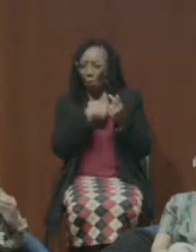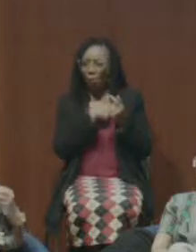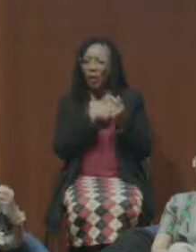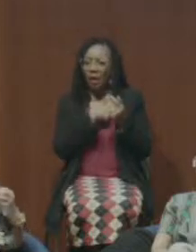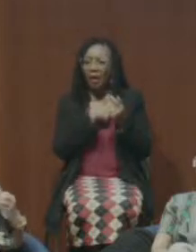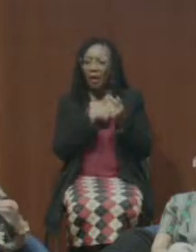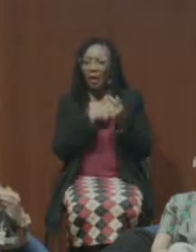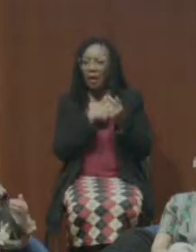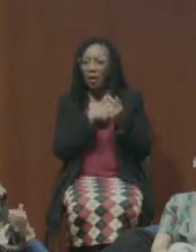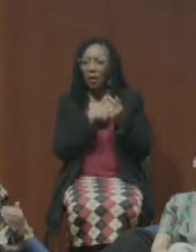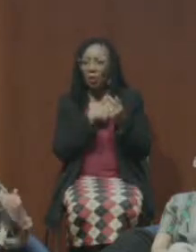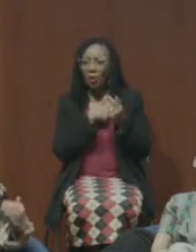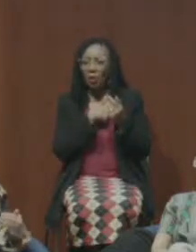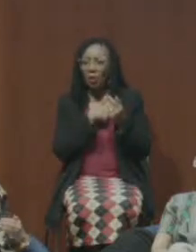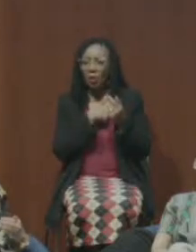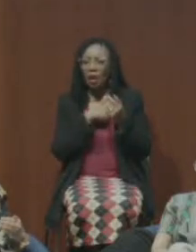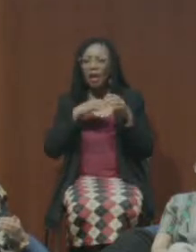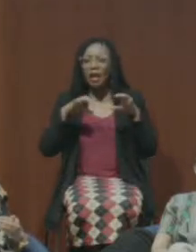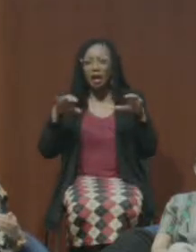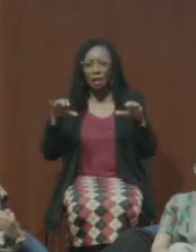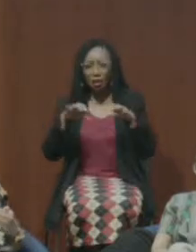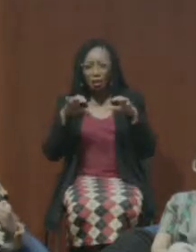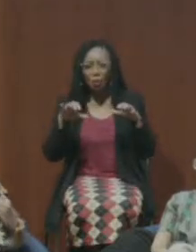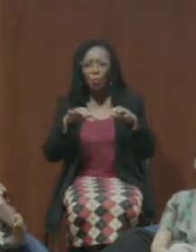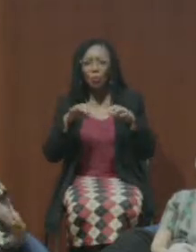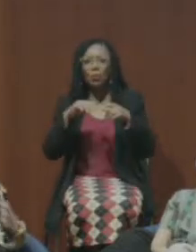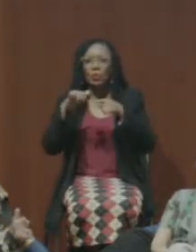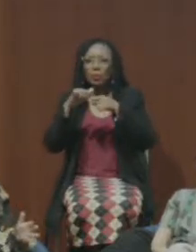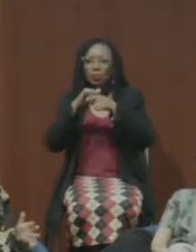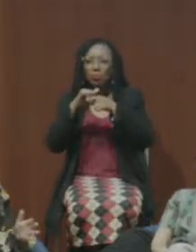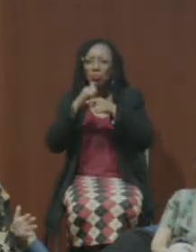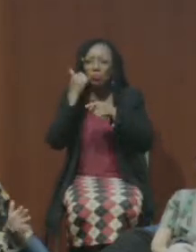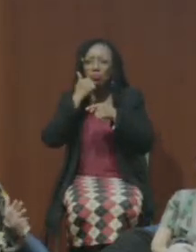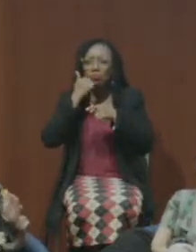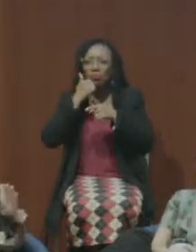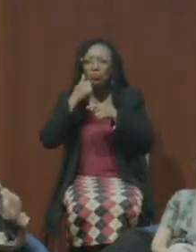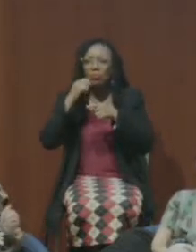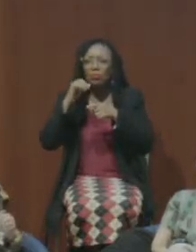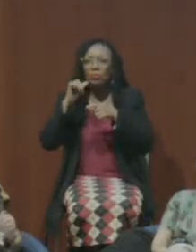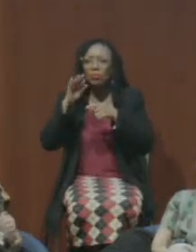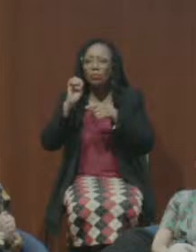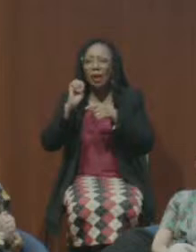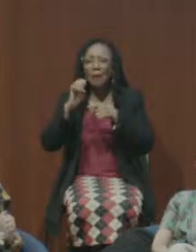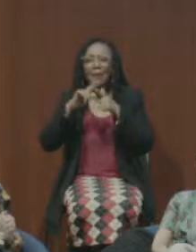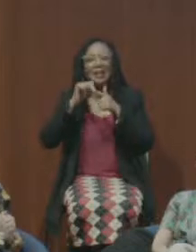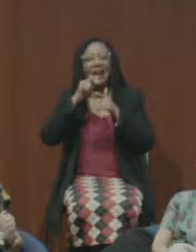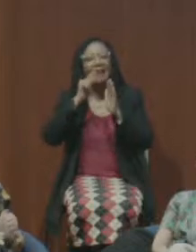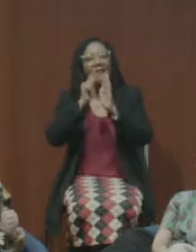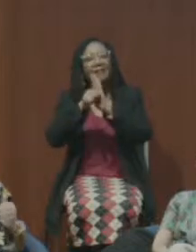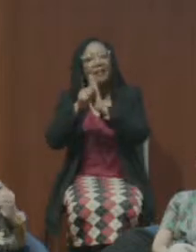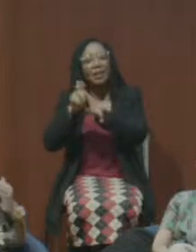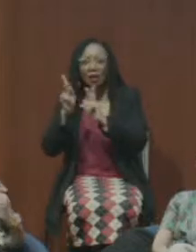like do care practices not in time of genocide,